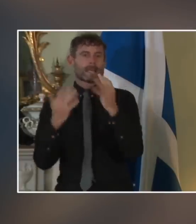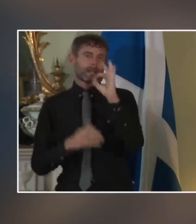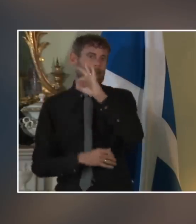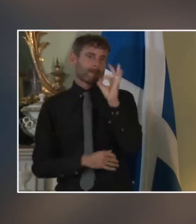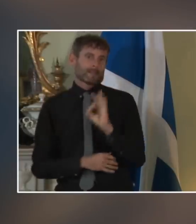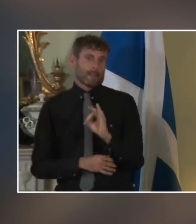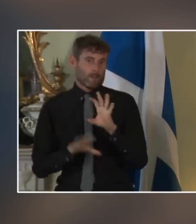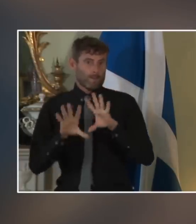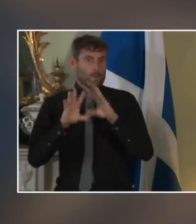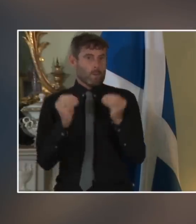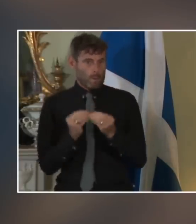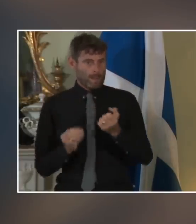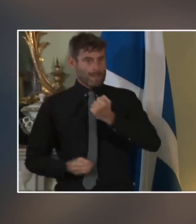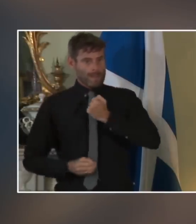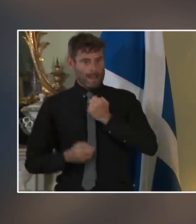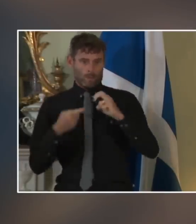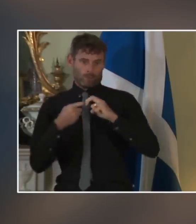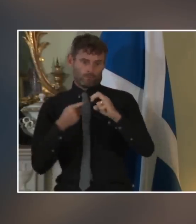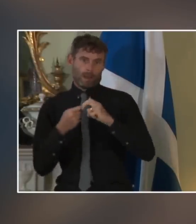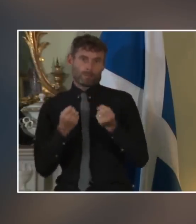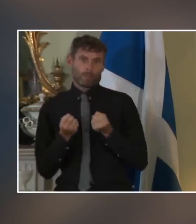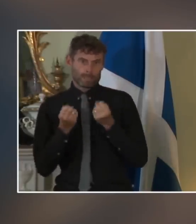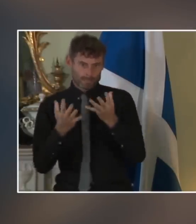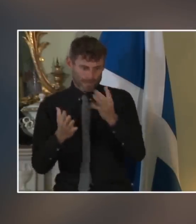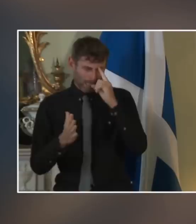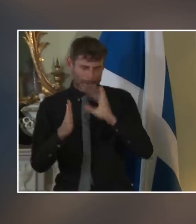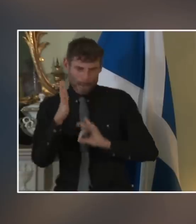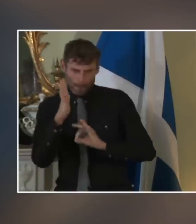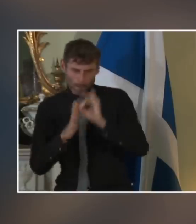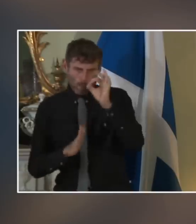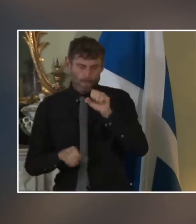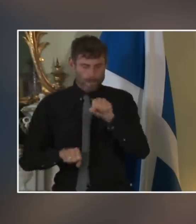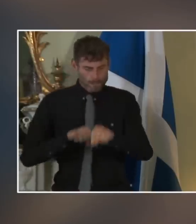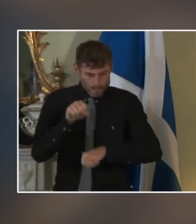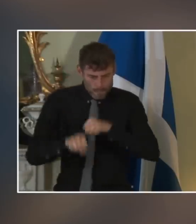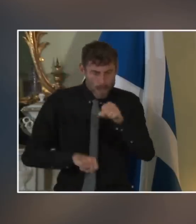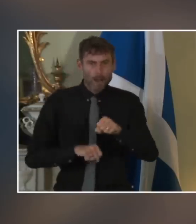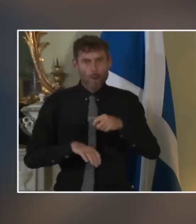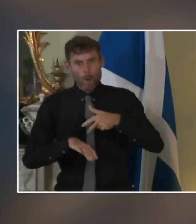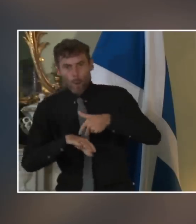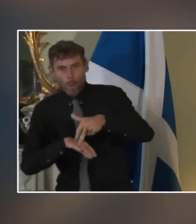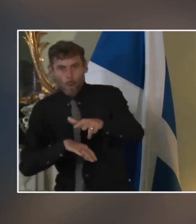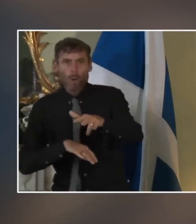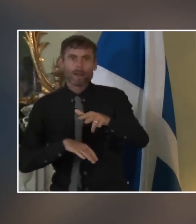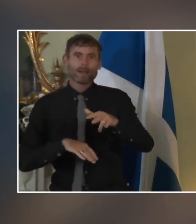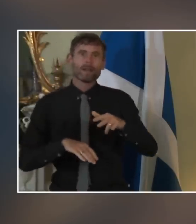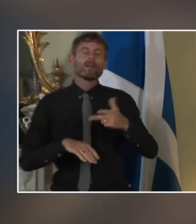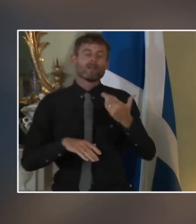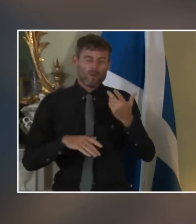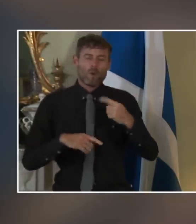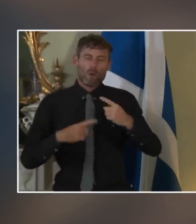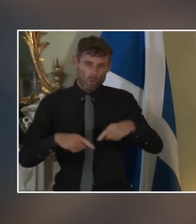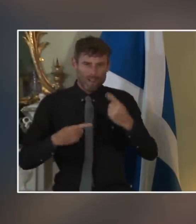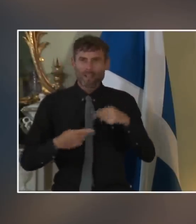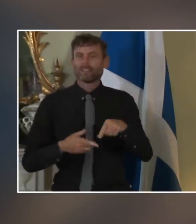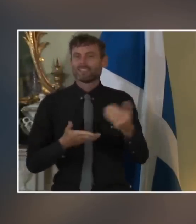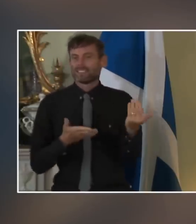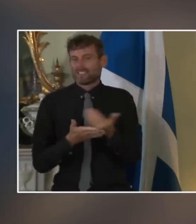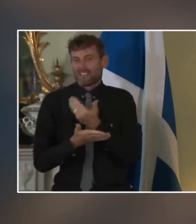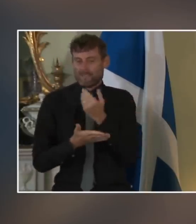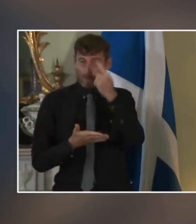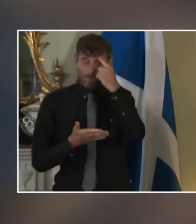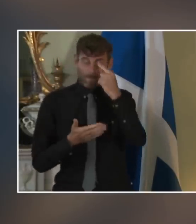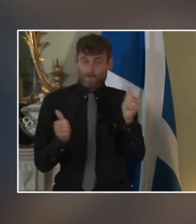transport spend would go towards making cycling, walking, and wheeling safe and accessible for all. And we would